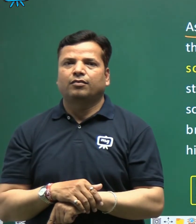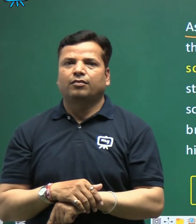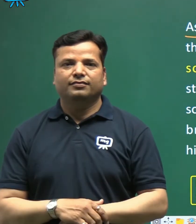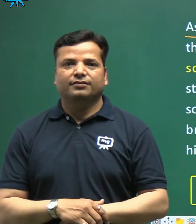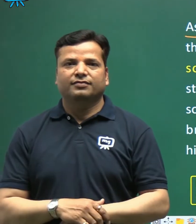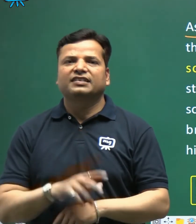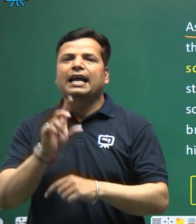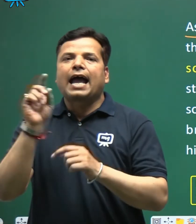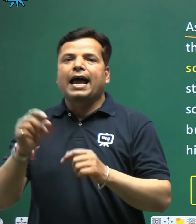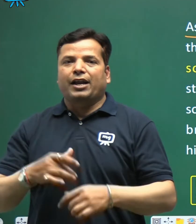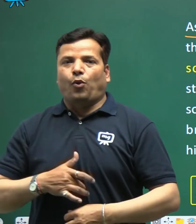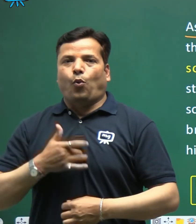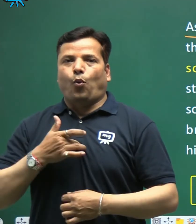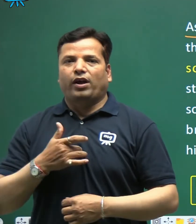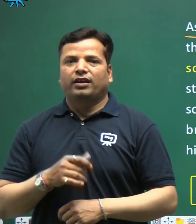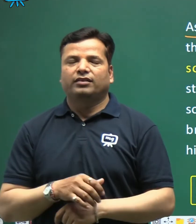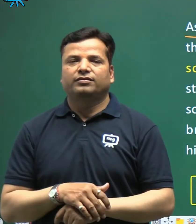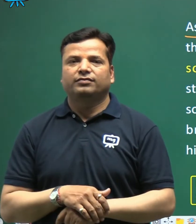and fell